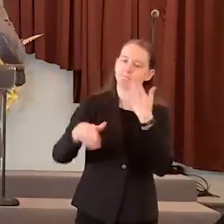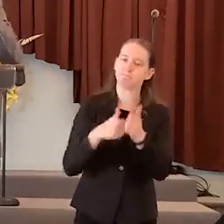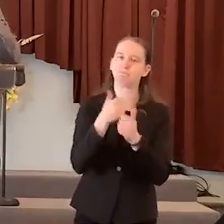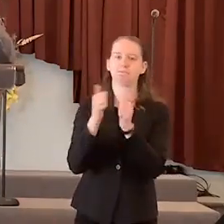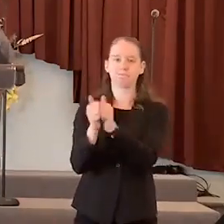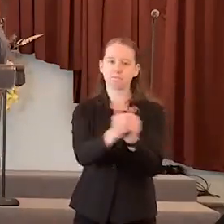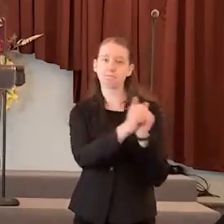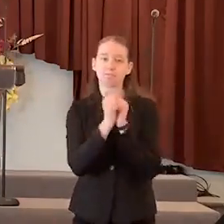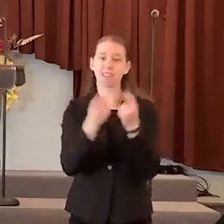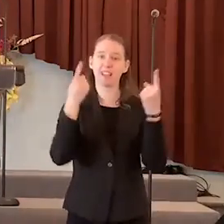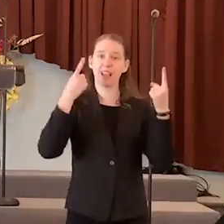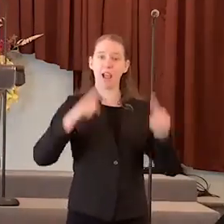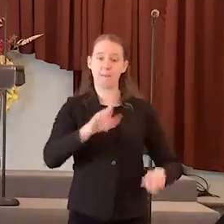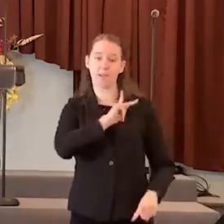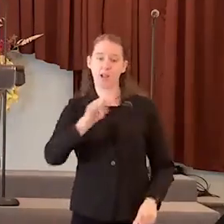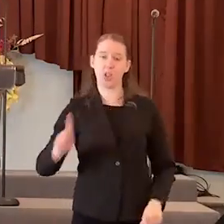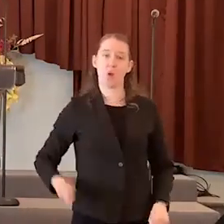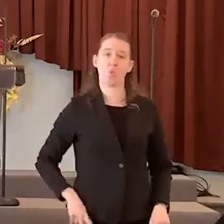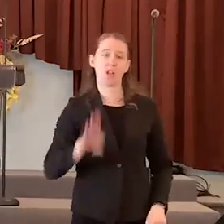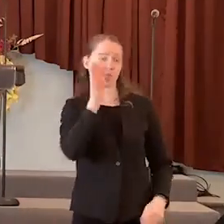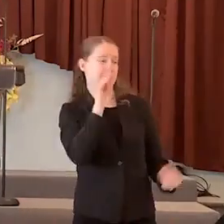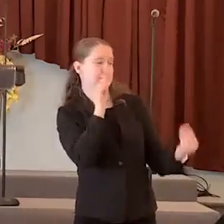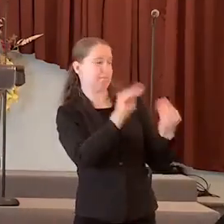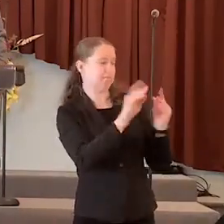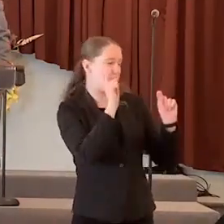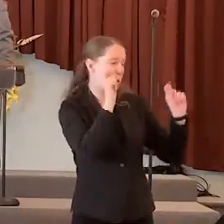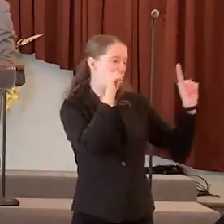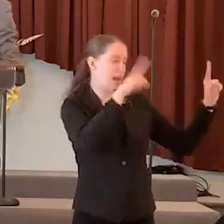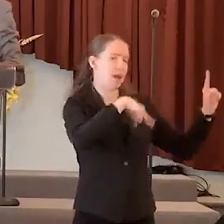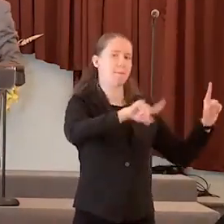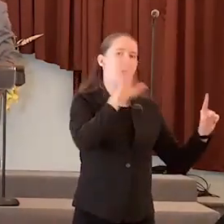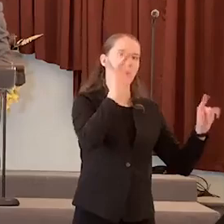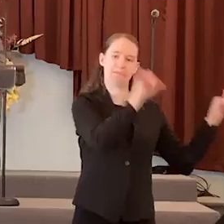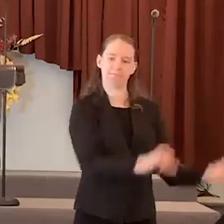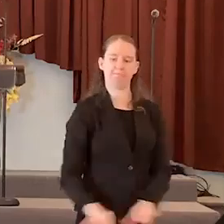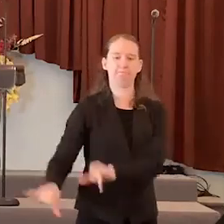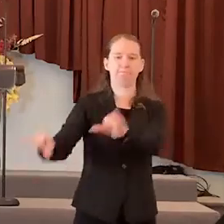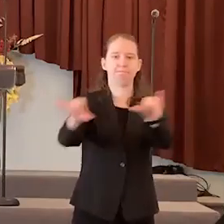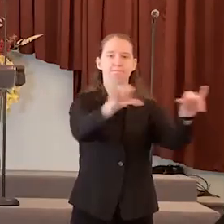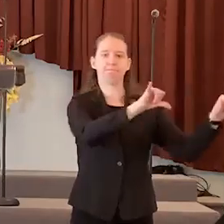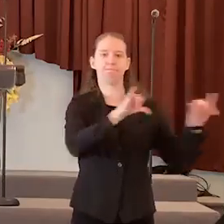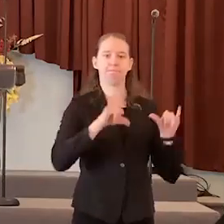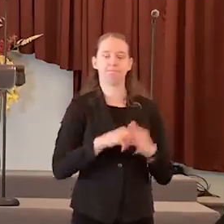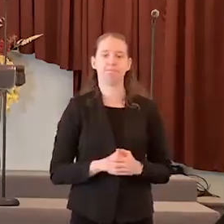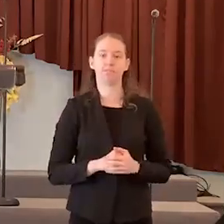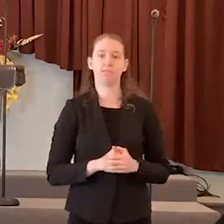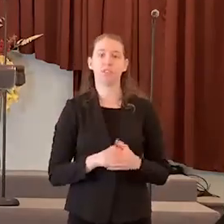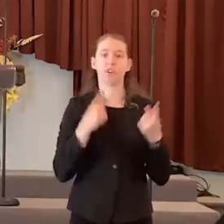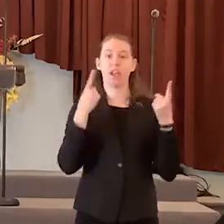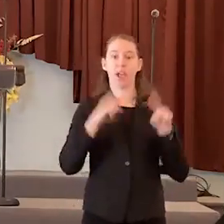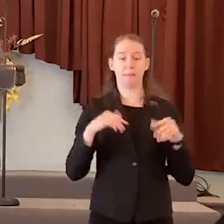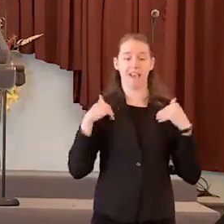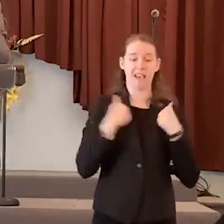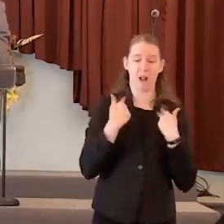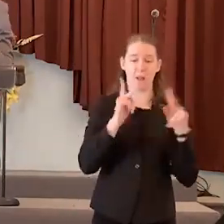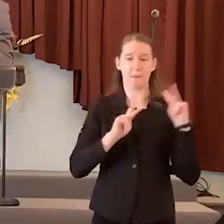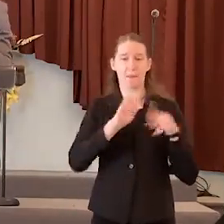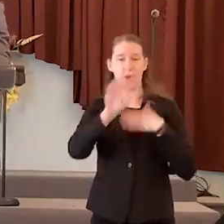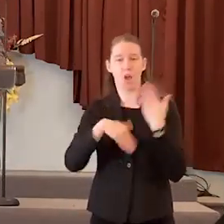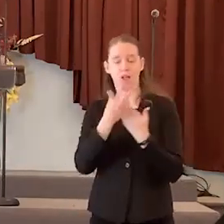awakened by her prince, she will not be alone." The moment she says this, all the people and the animals in the kingdom